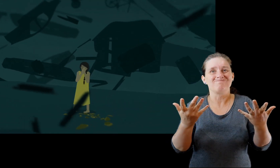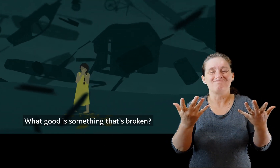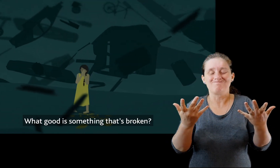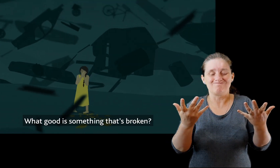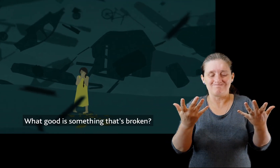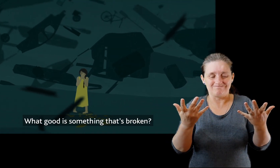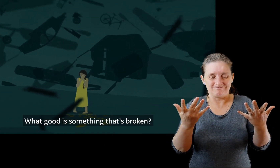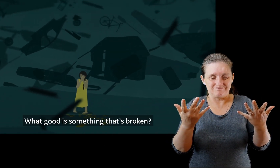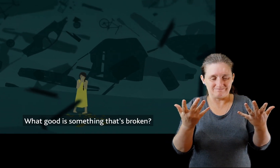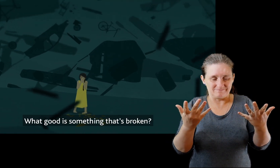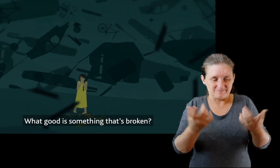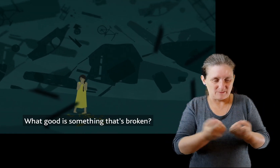What good is something that's broken?